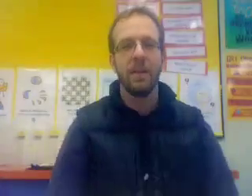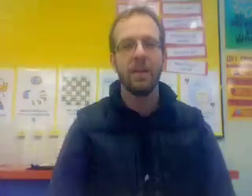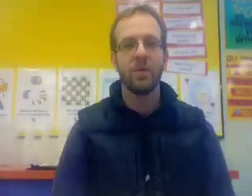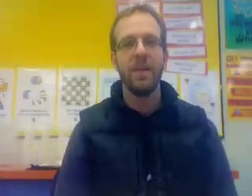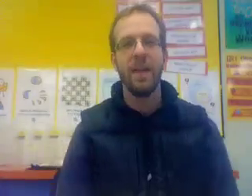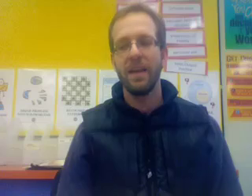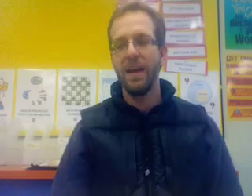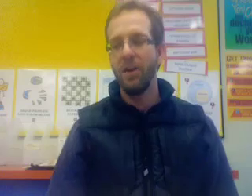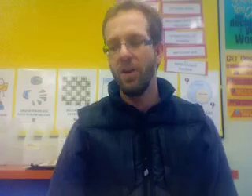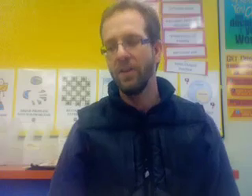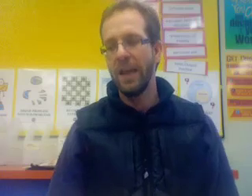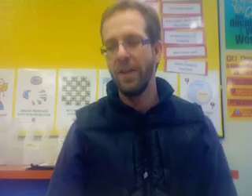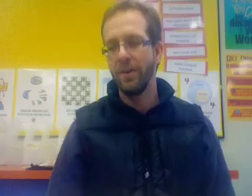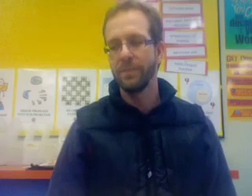Let's try that line all together.